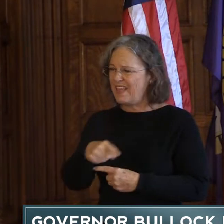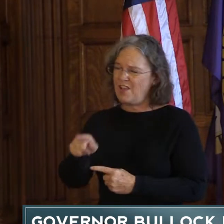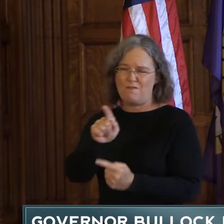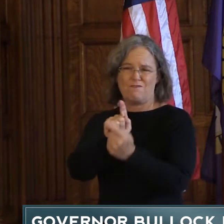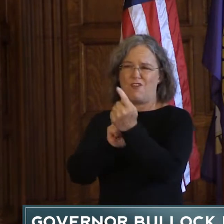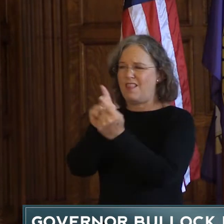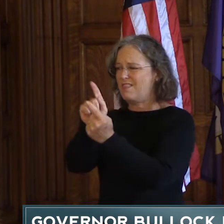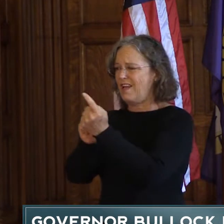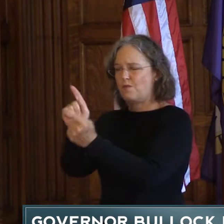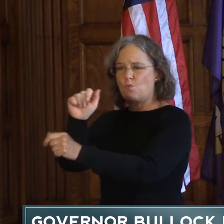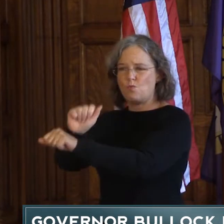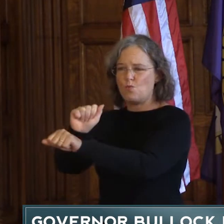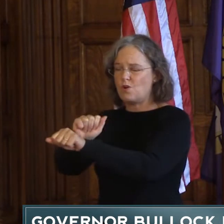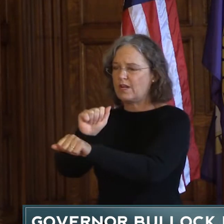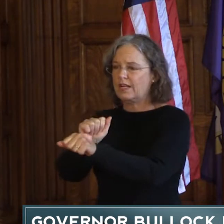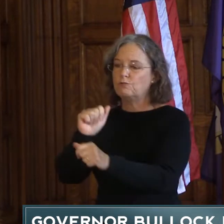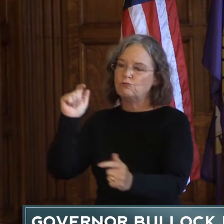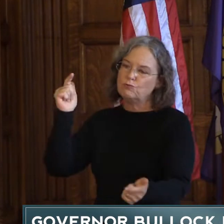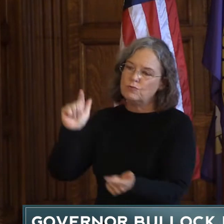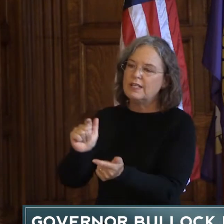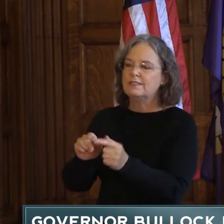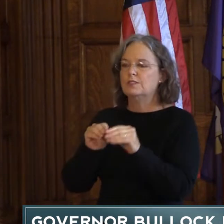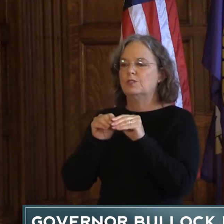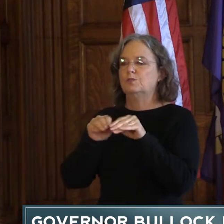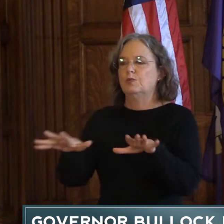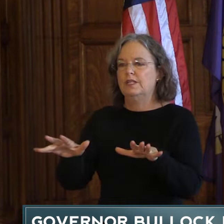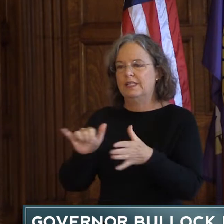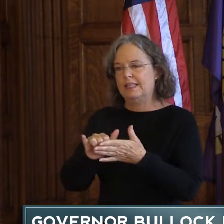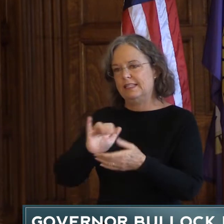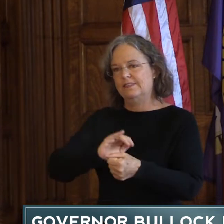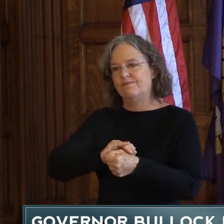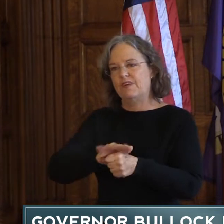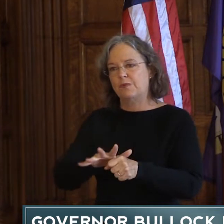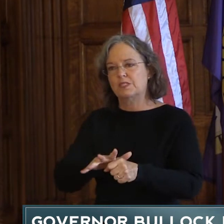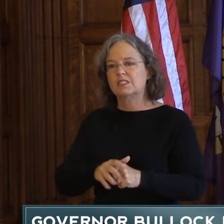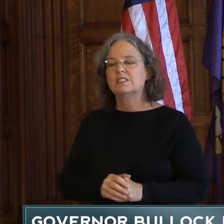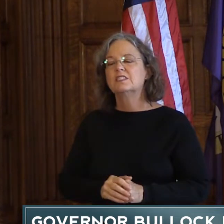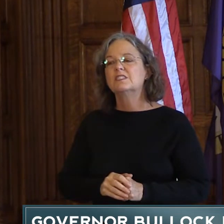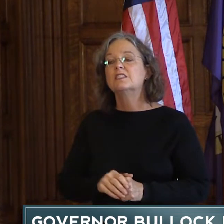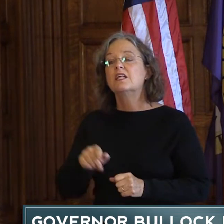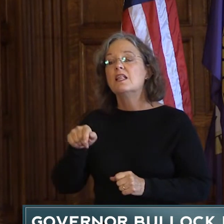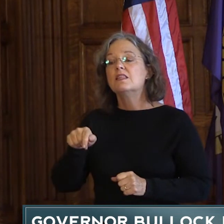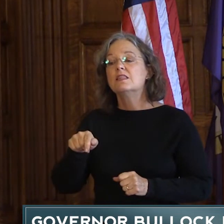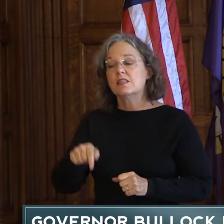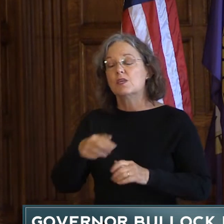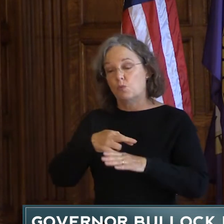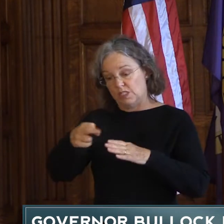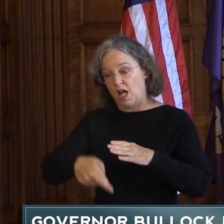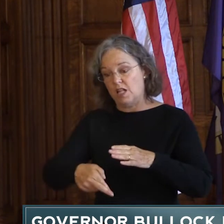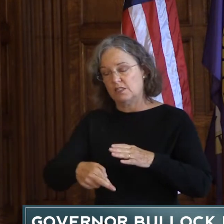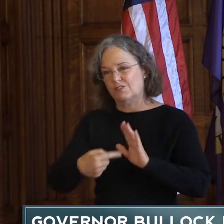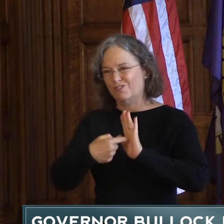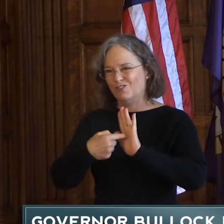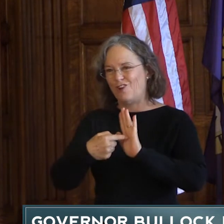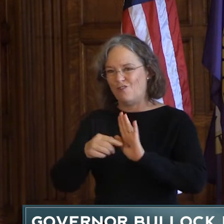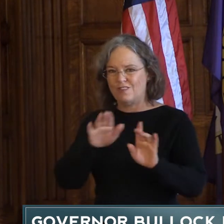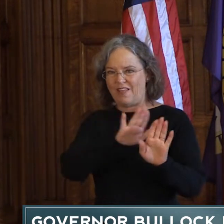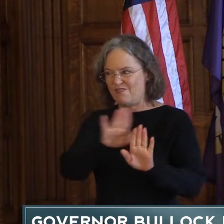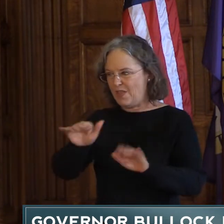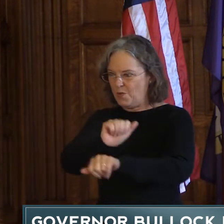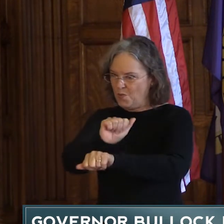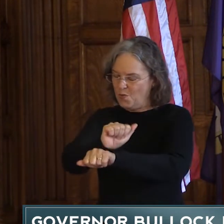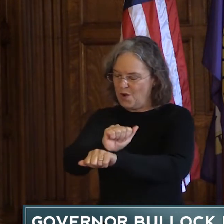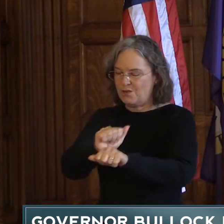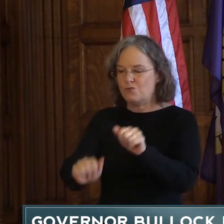of mitigating the spread of the virus. These results certainly show that their efforts to identify